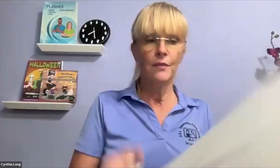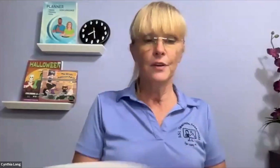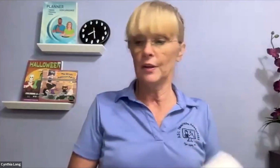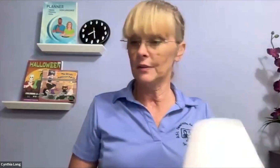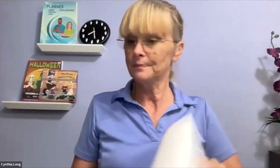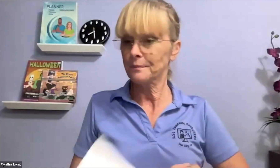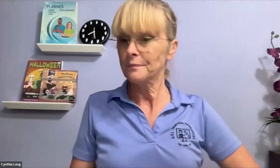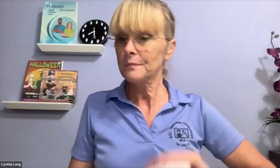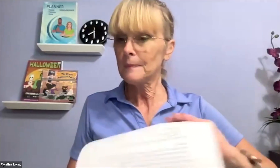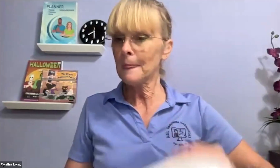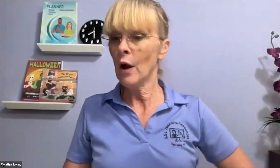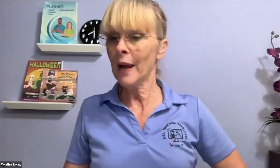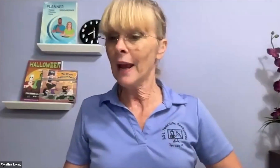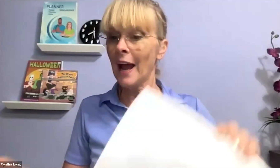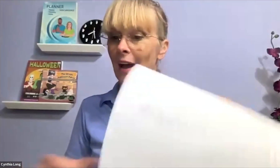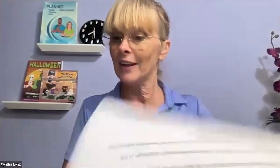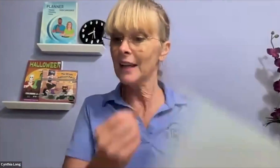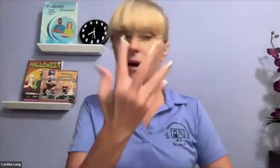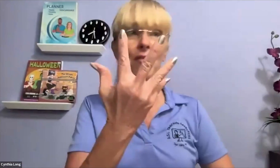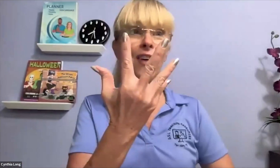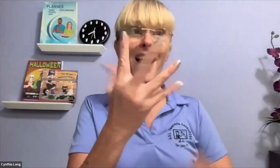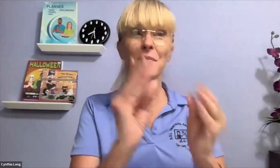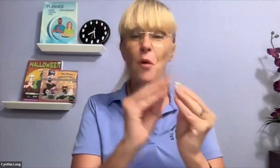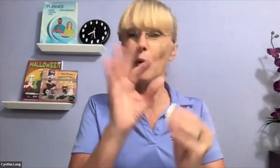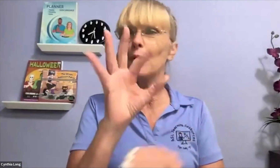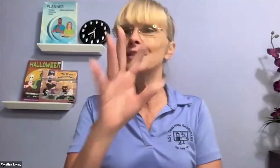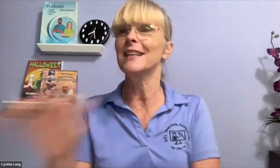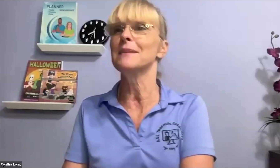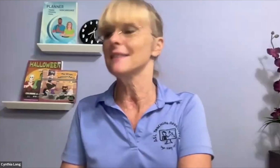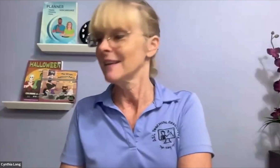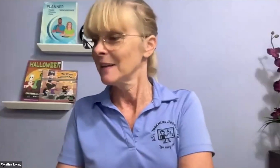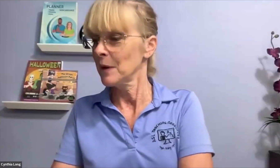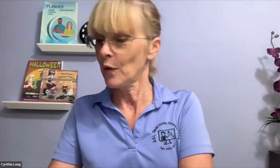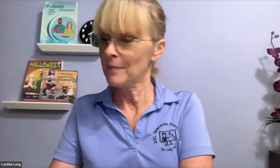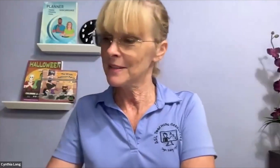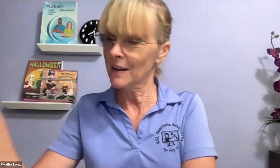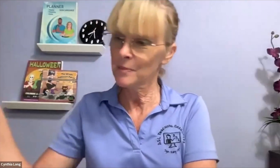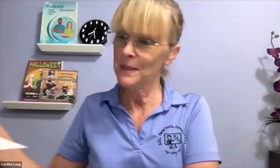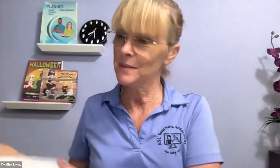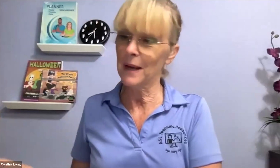for you. Okay, I have, I think, about 5 more pro tips. Let me grab this other piece of